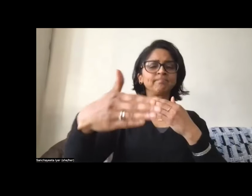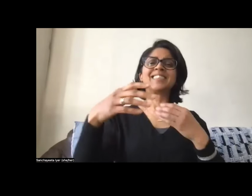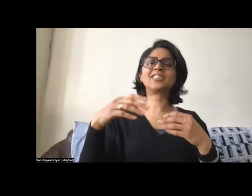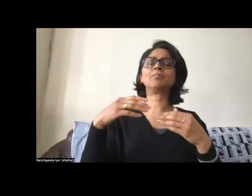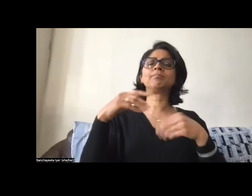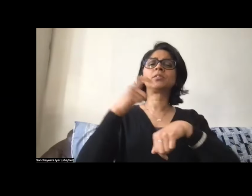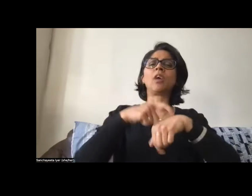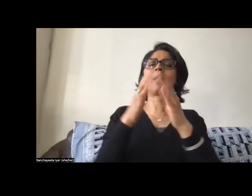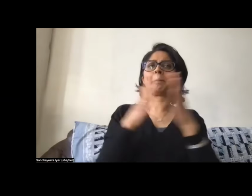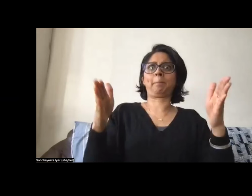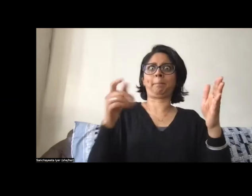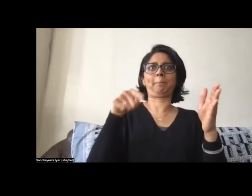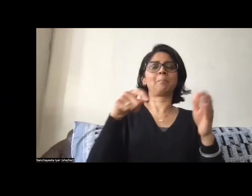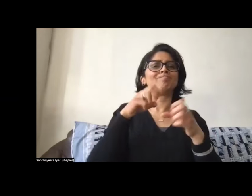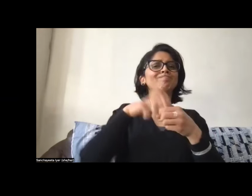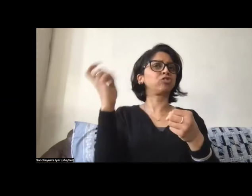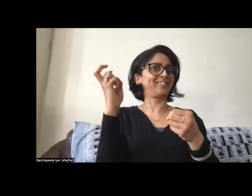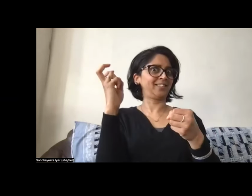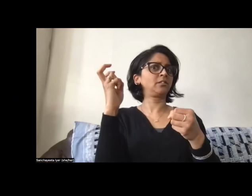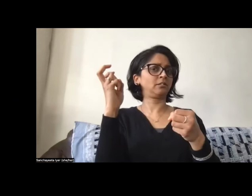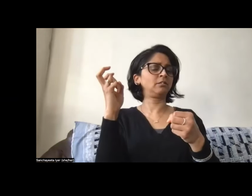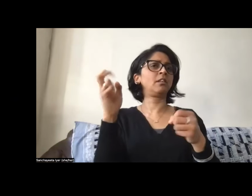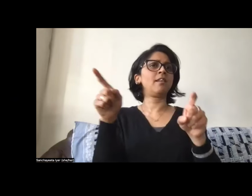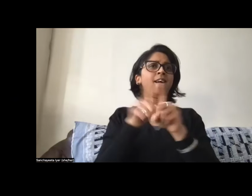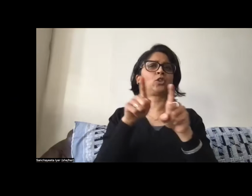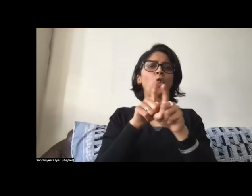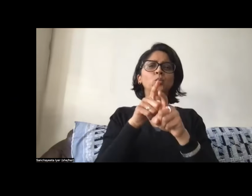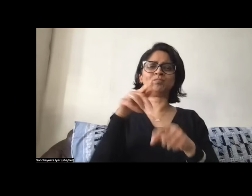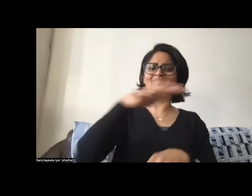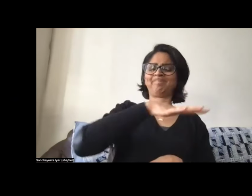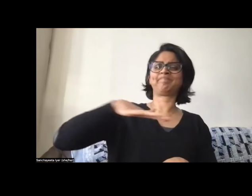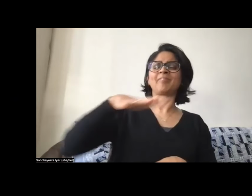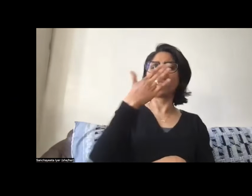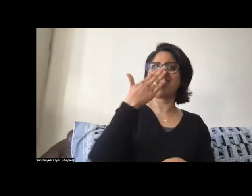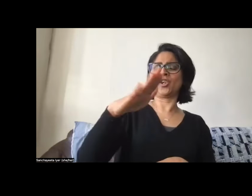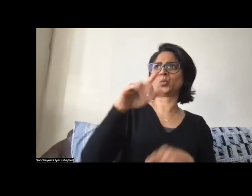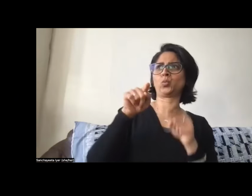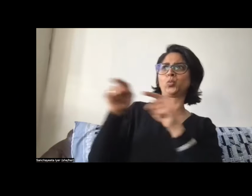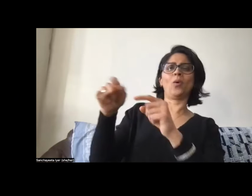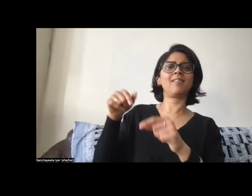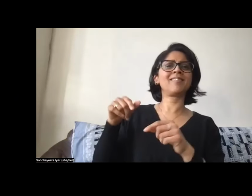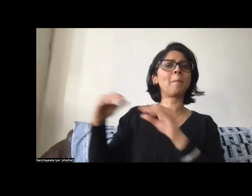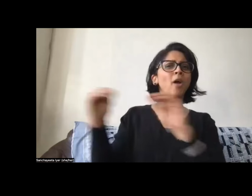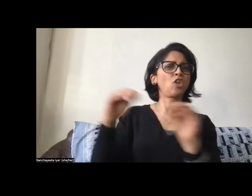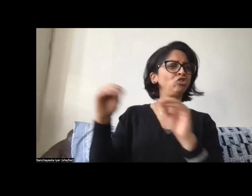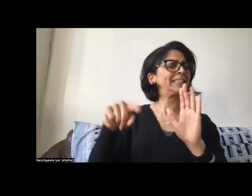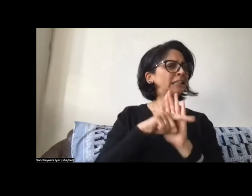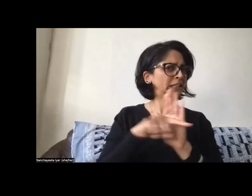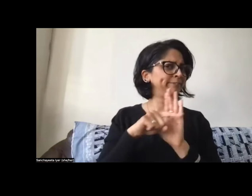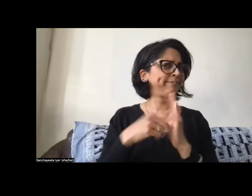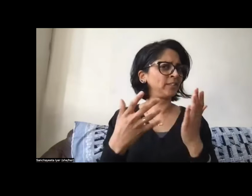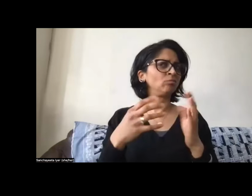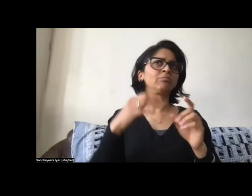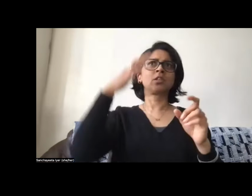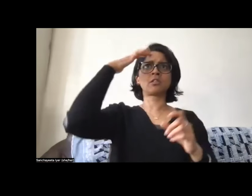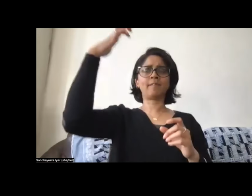focus. And the research took place during the period of Brexit, when there were issues